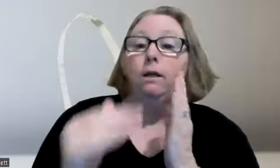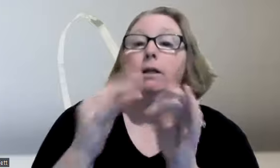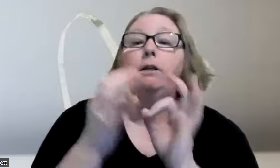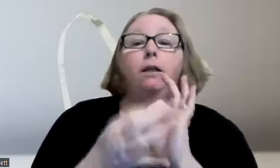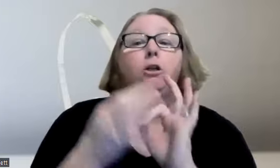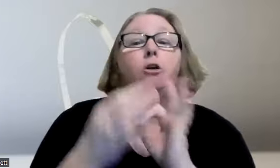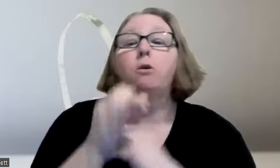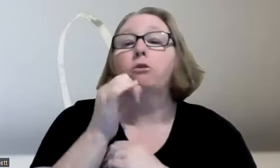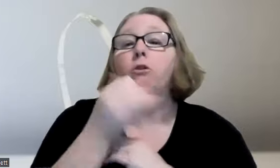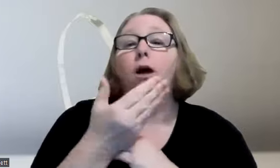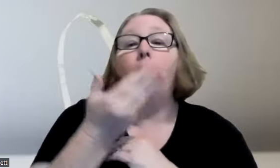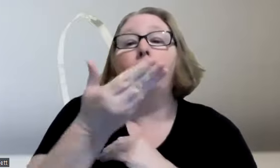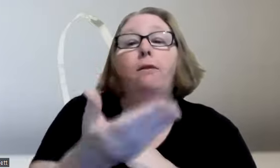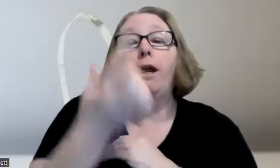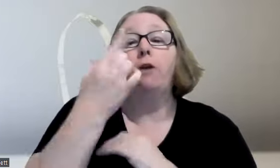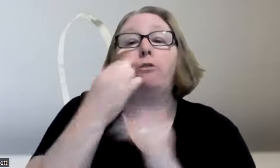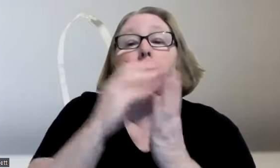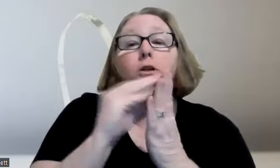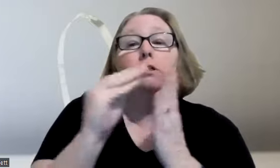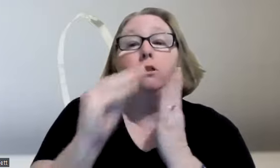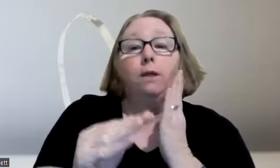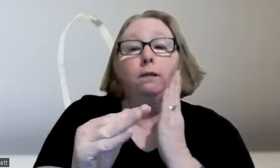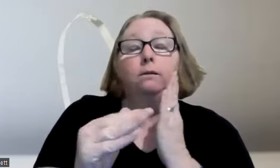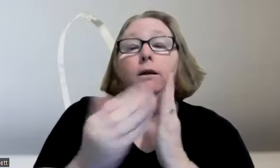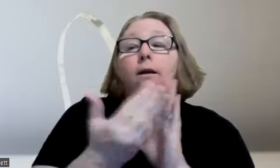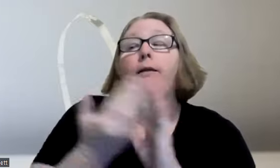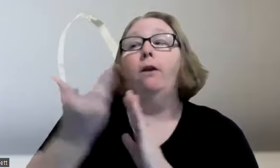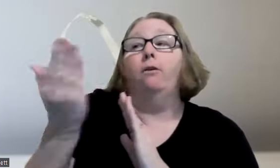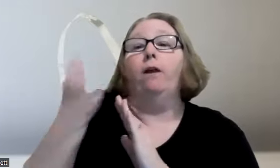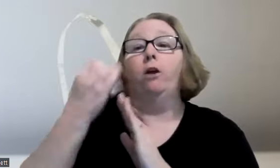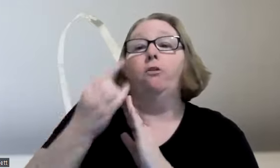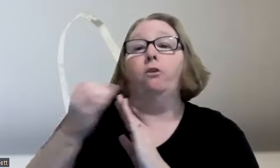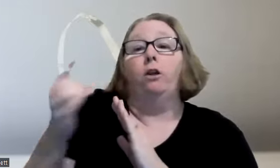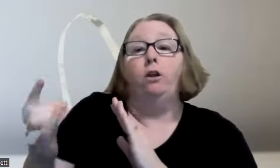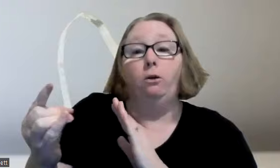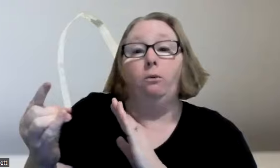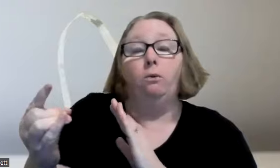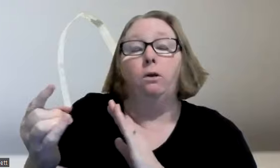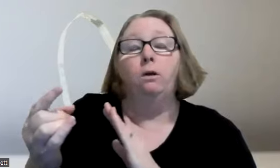Now, the interpreters are not there for the student, they are there for you.